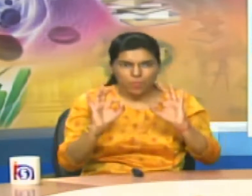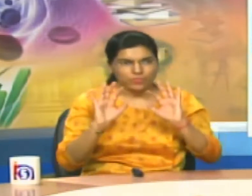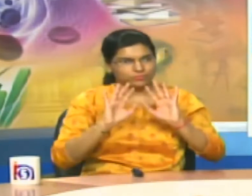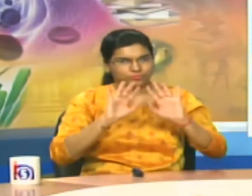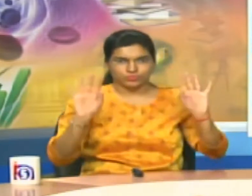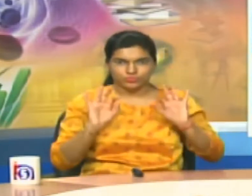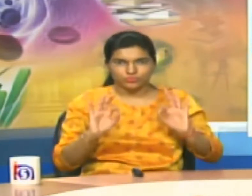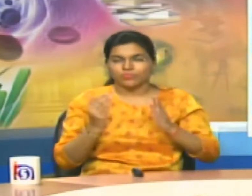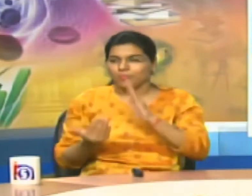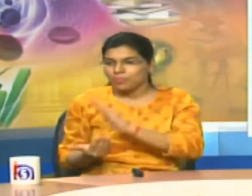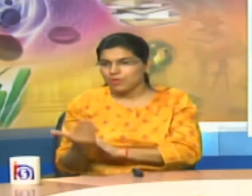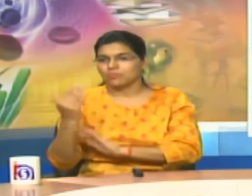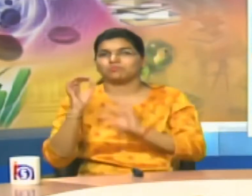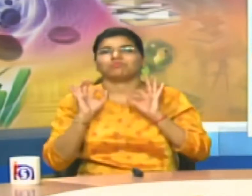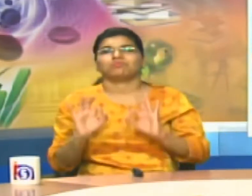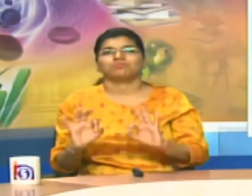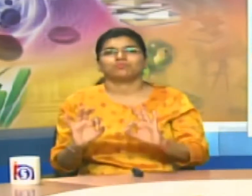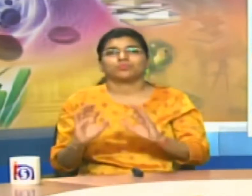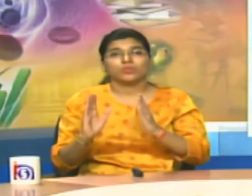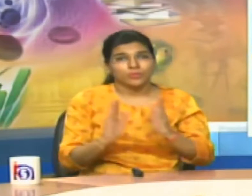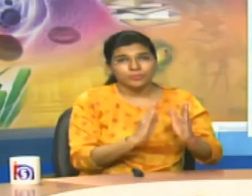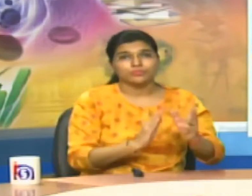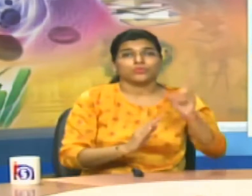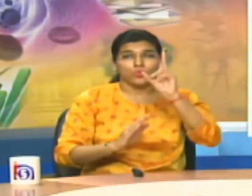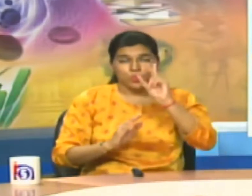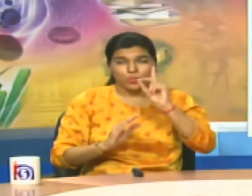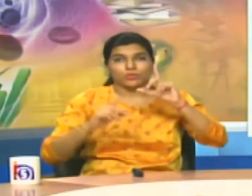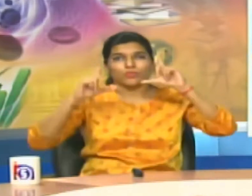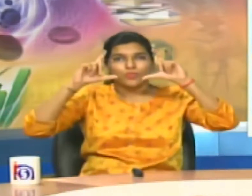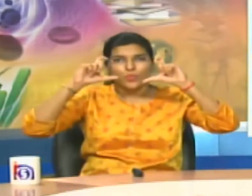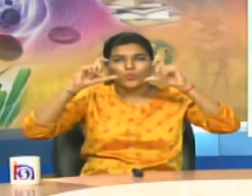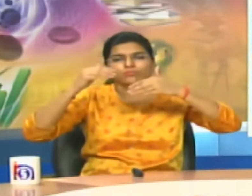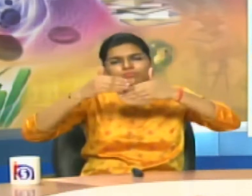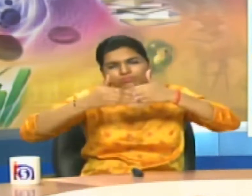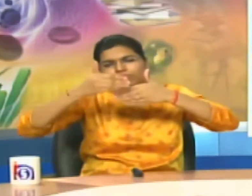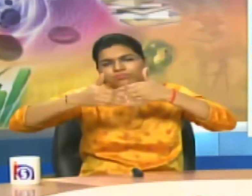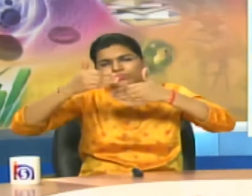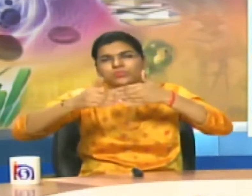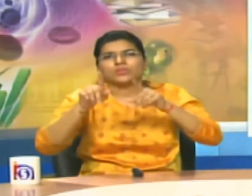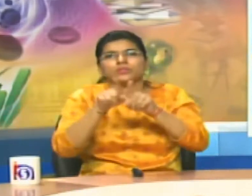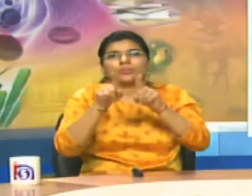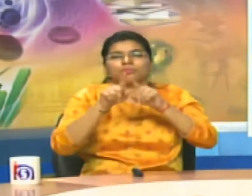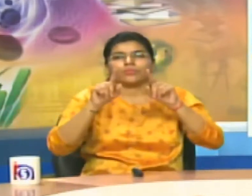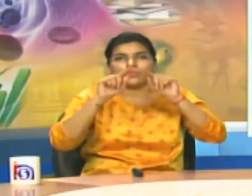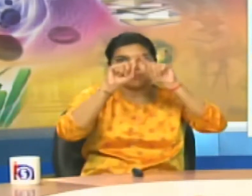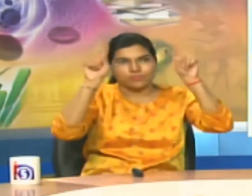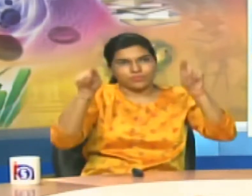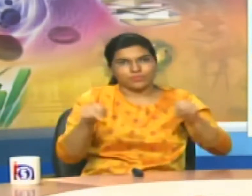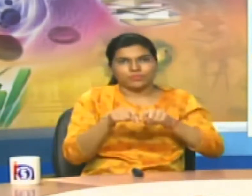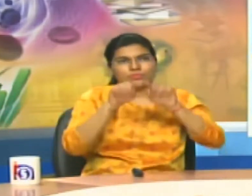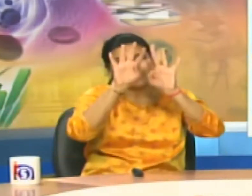before taking printout we just see the final view of the sheet, that can be